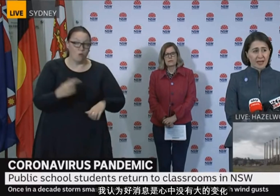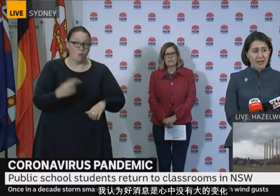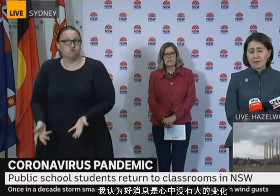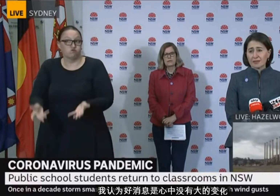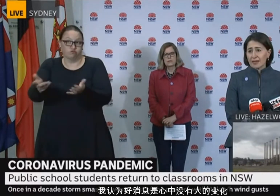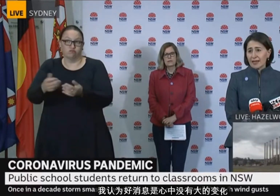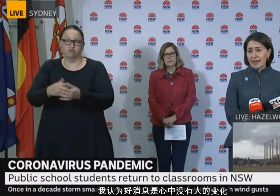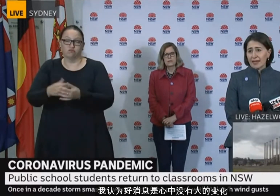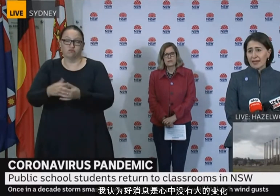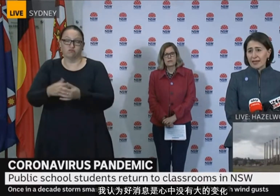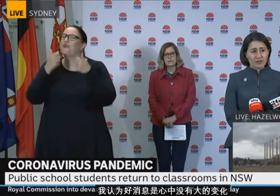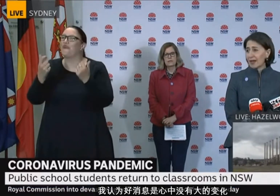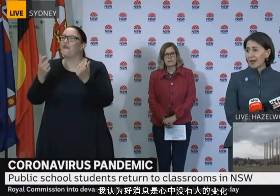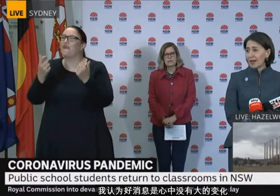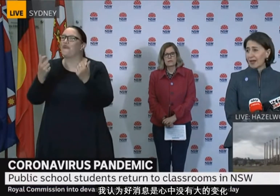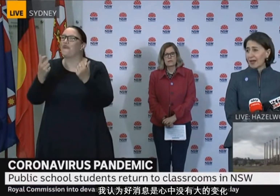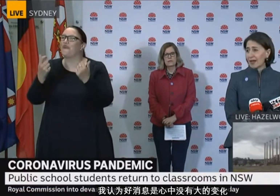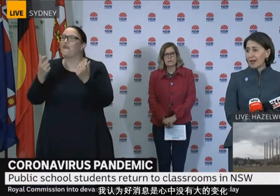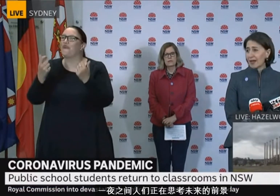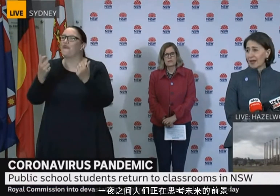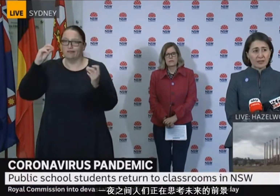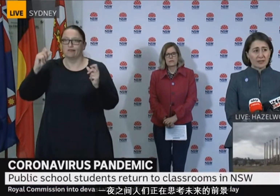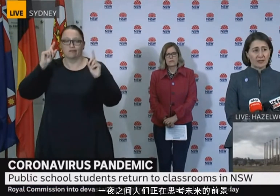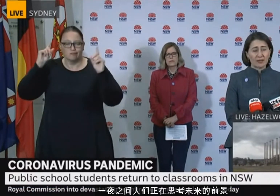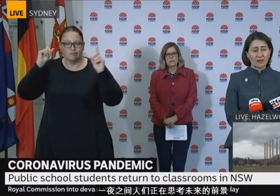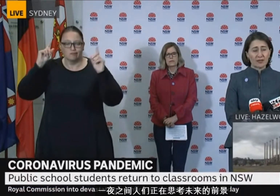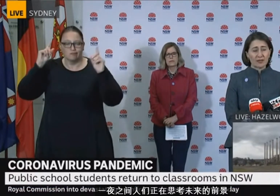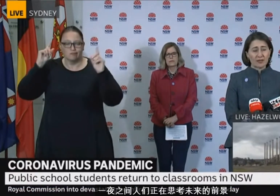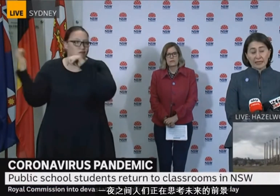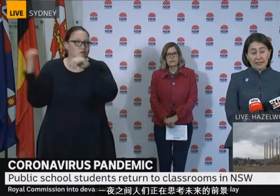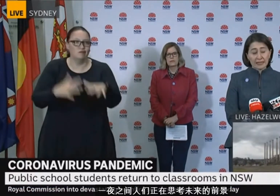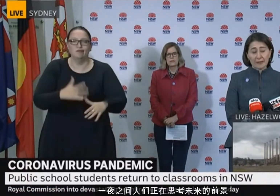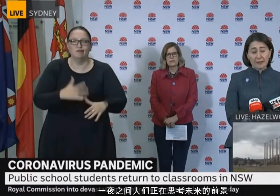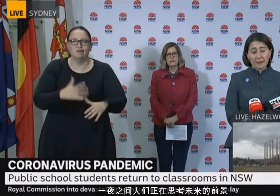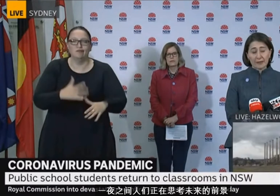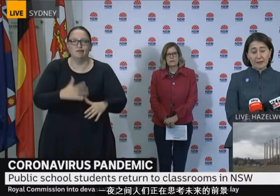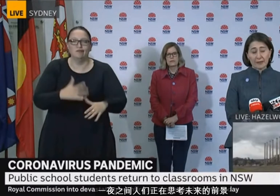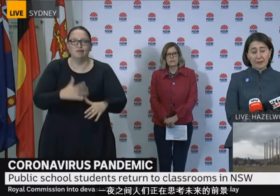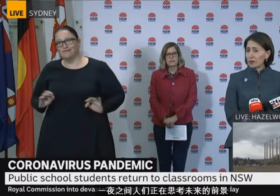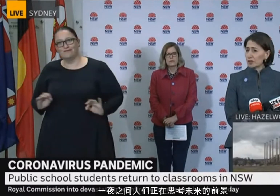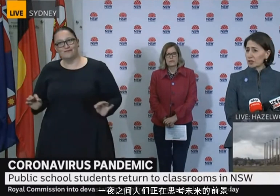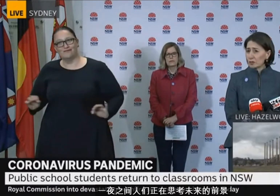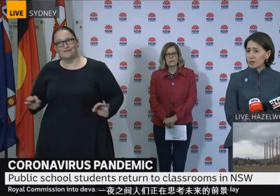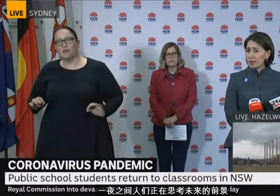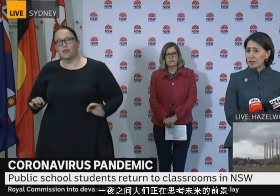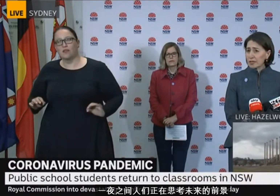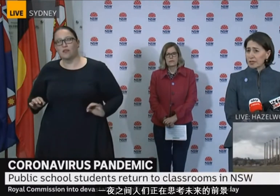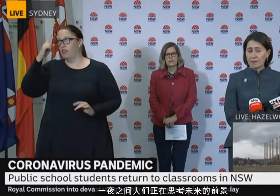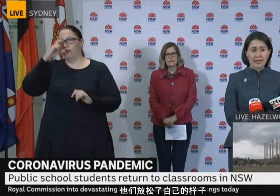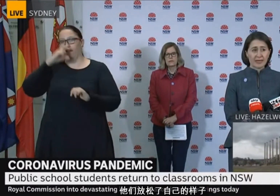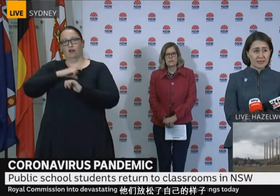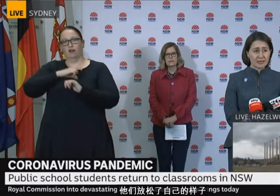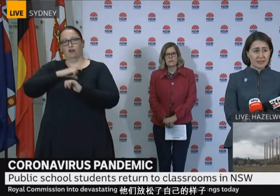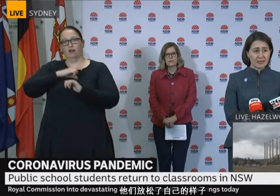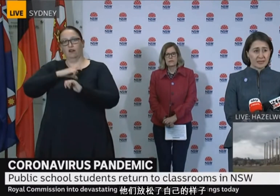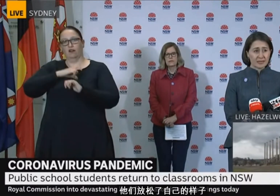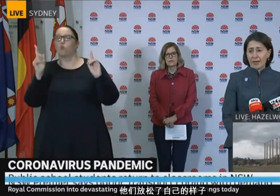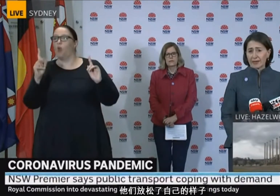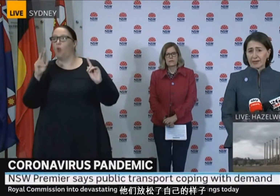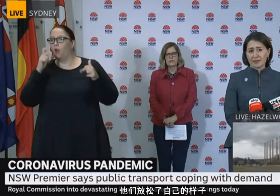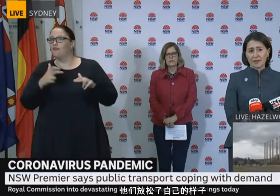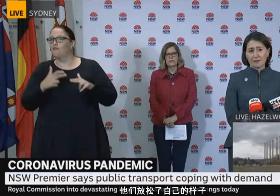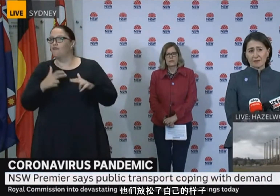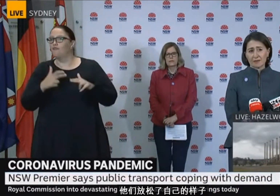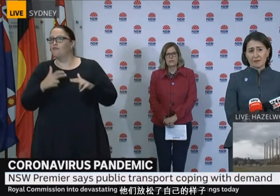good news is there hasn't been a mass change of heart overnight. People are thinking clearly about what the future looks like for